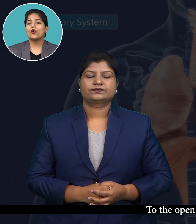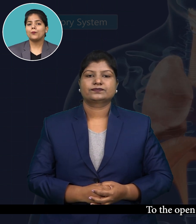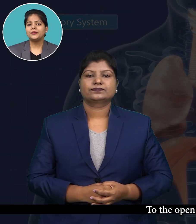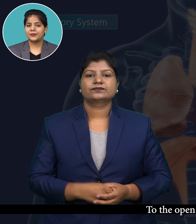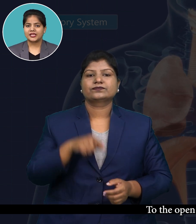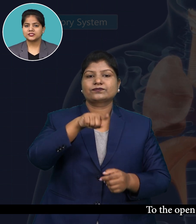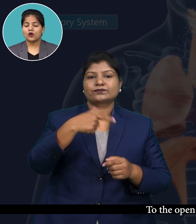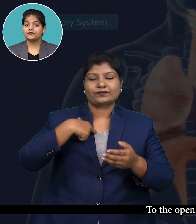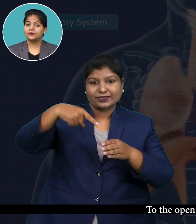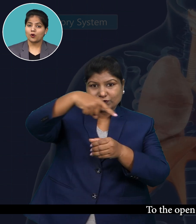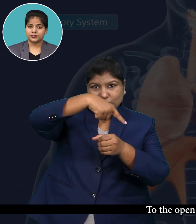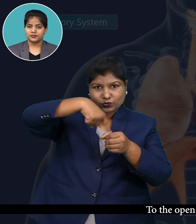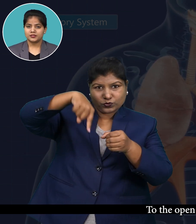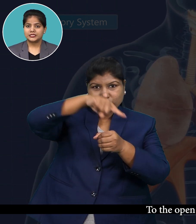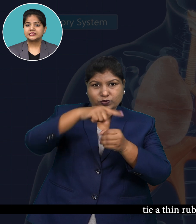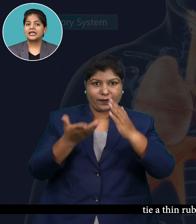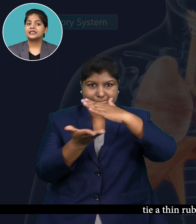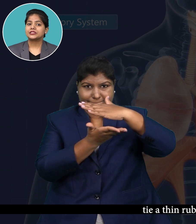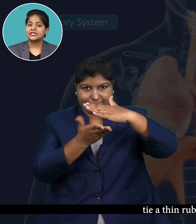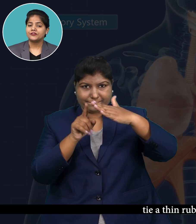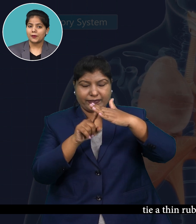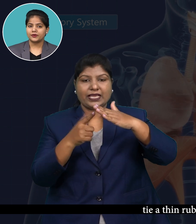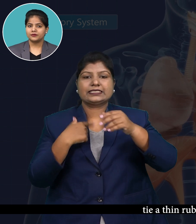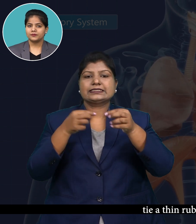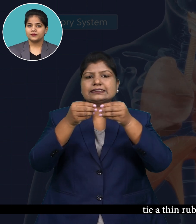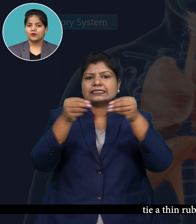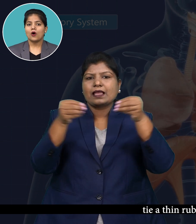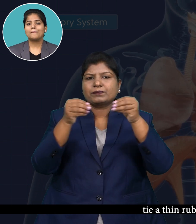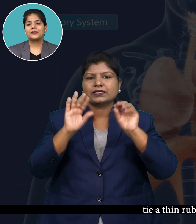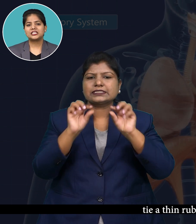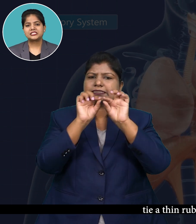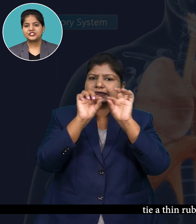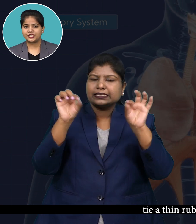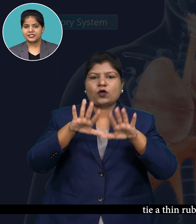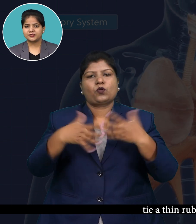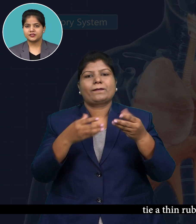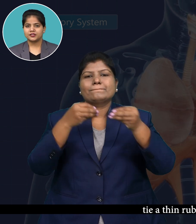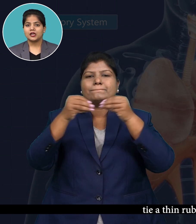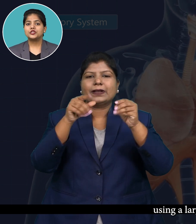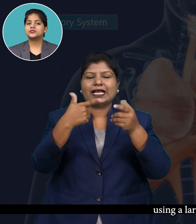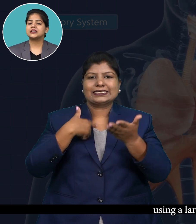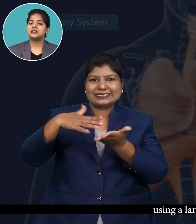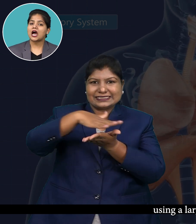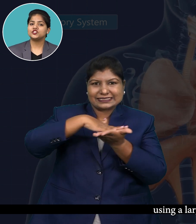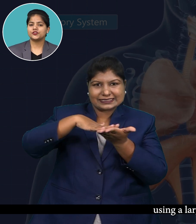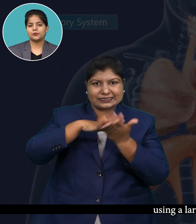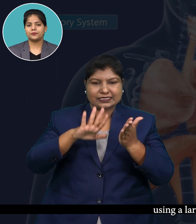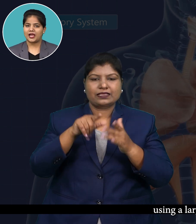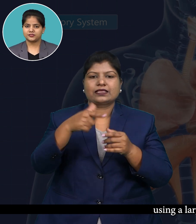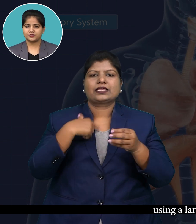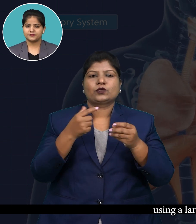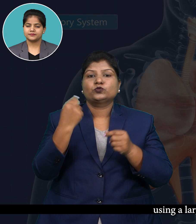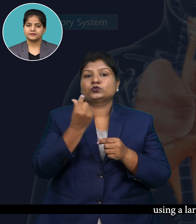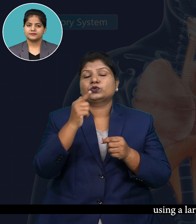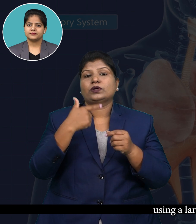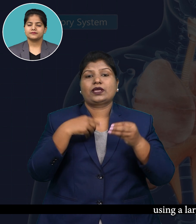To the open base of the bottle, tie a thin rubber or plastic sheet using a large rubber